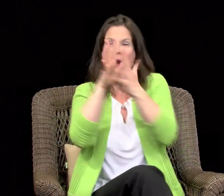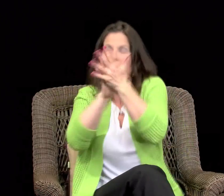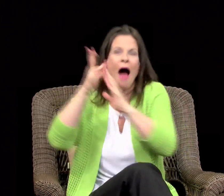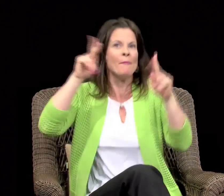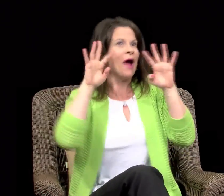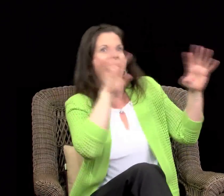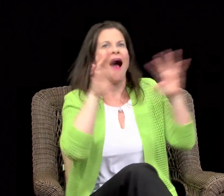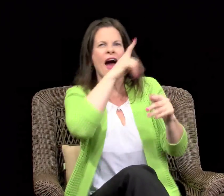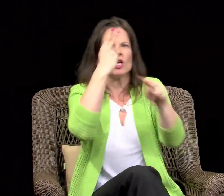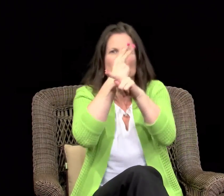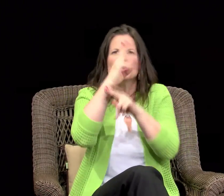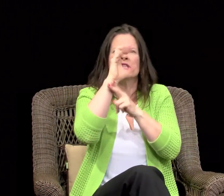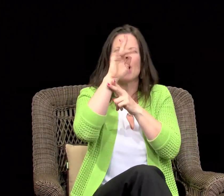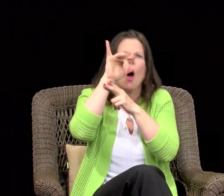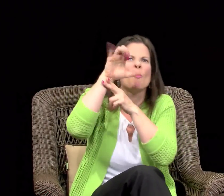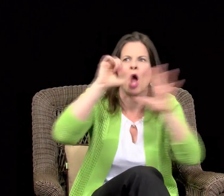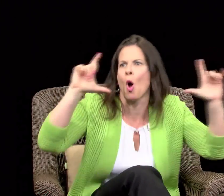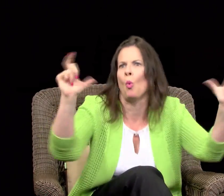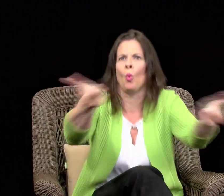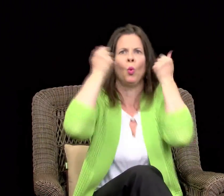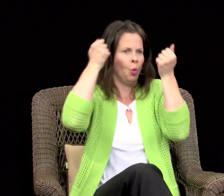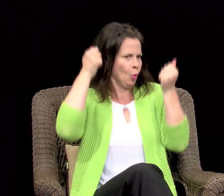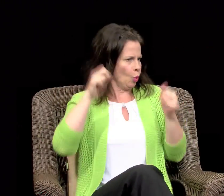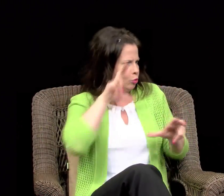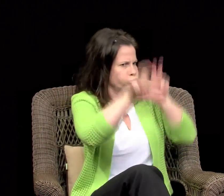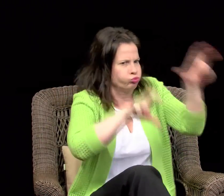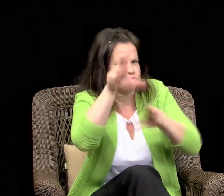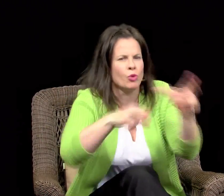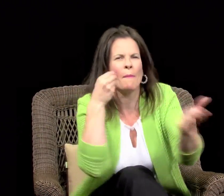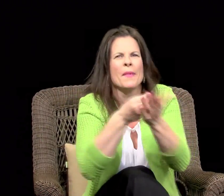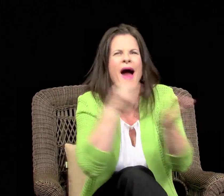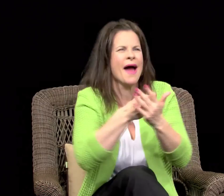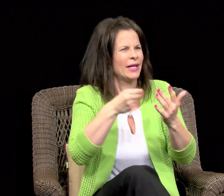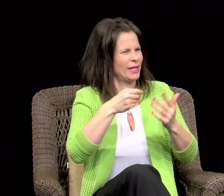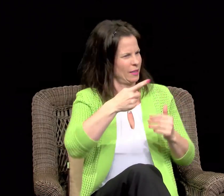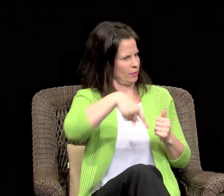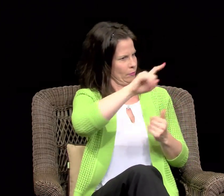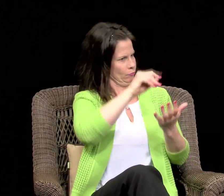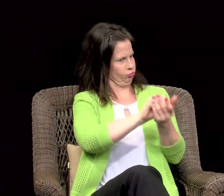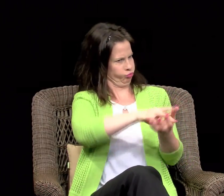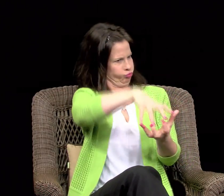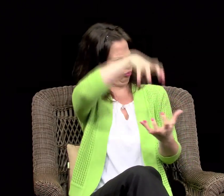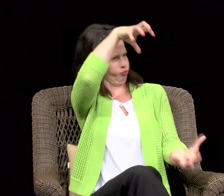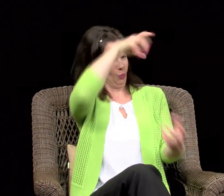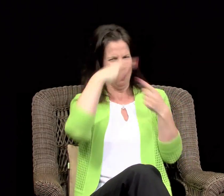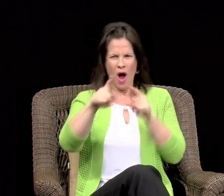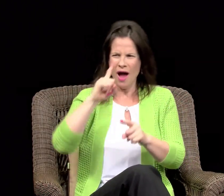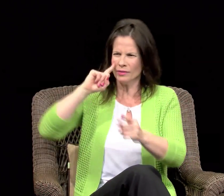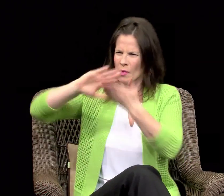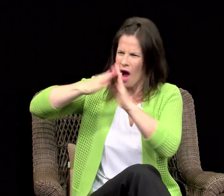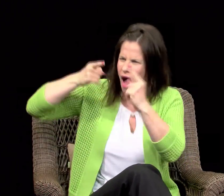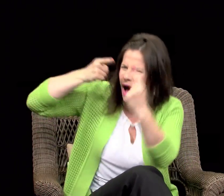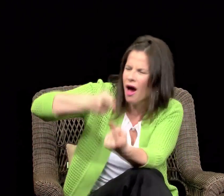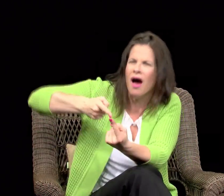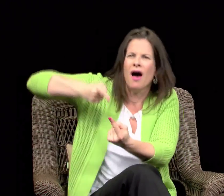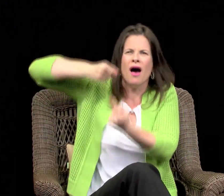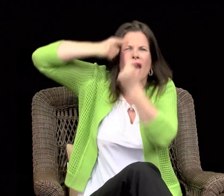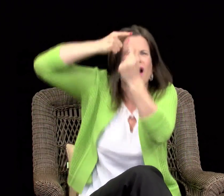it's really inspirational porn, and they're using celebrities to rake in the money, and they're becoming wealthy. Well, the